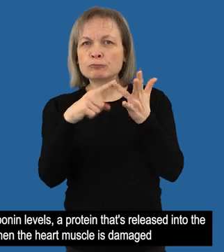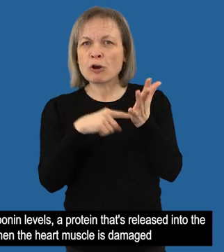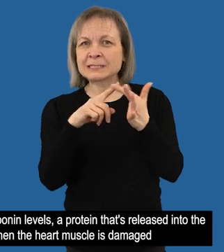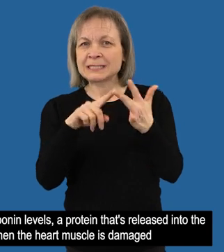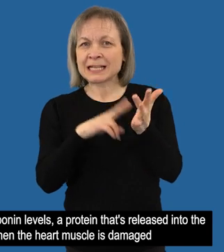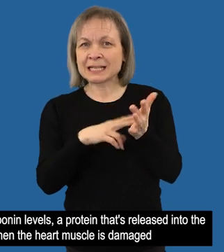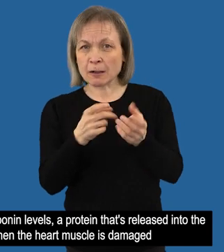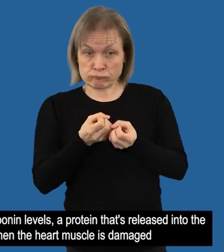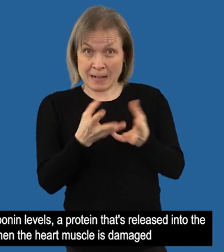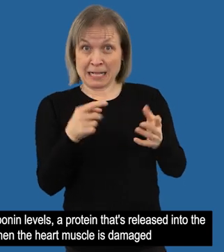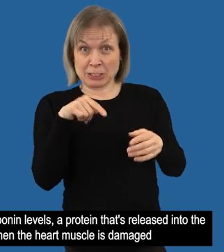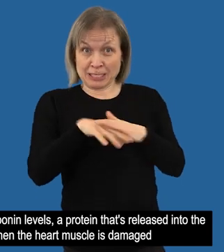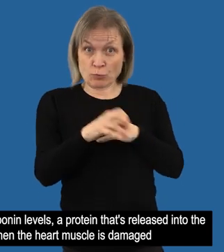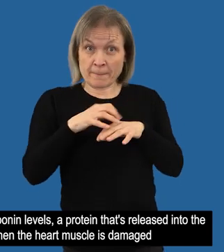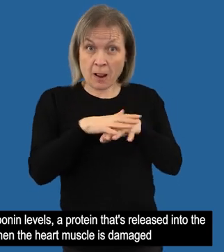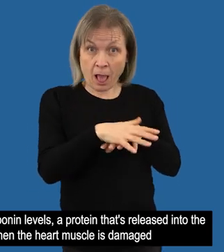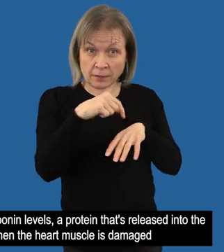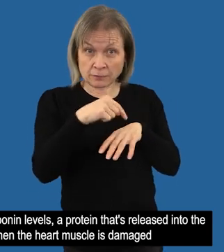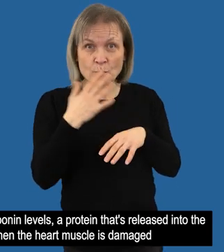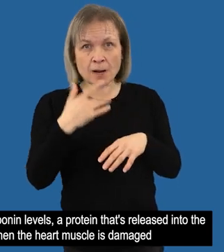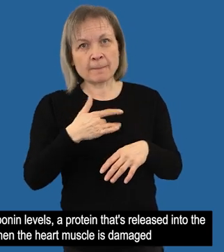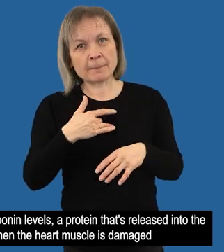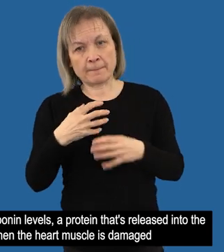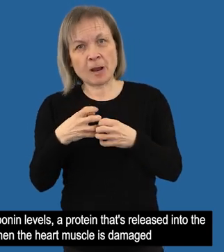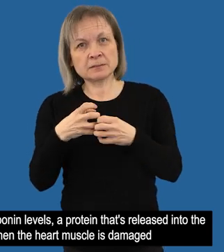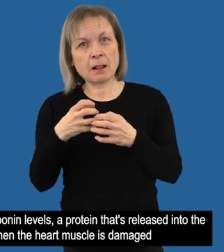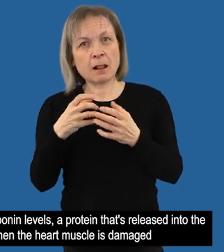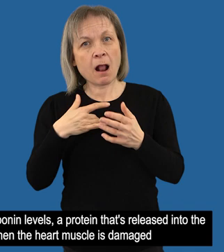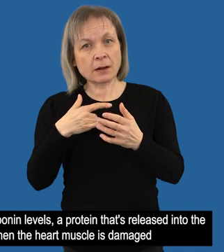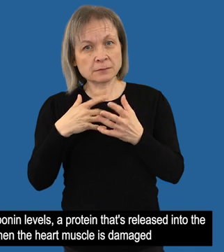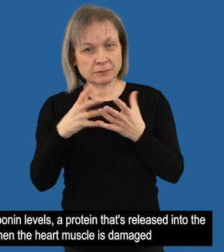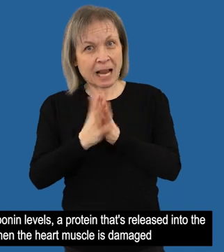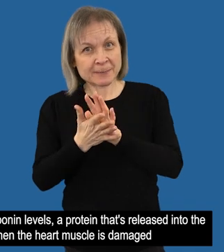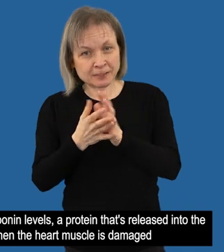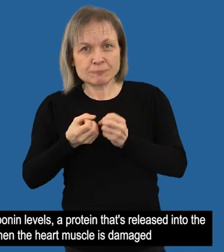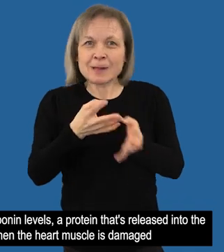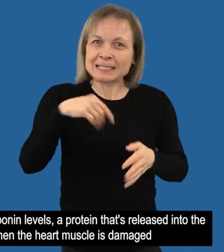A protein that's released into the bloodstream when the heart muscle is damaged.